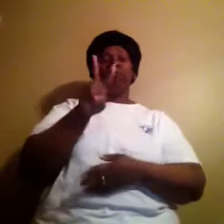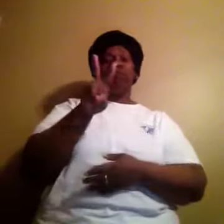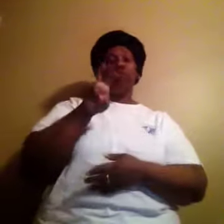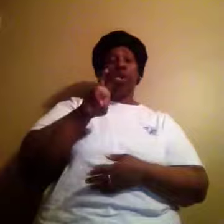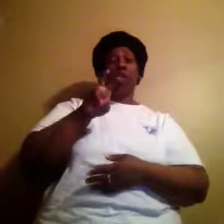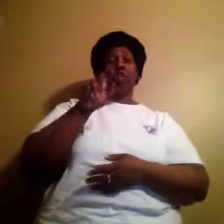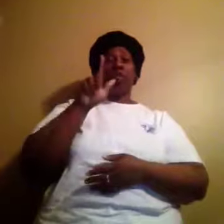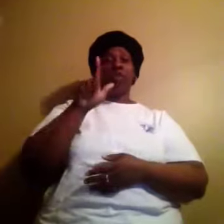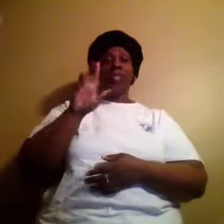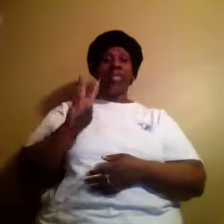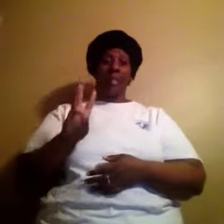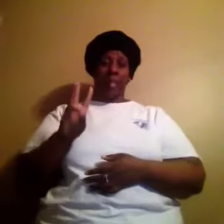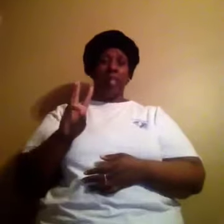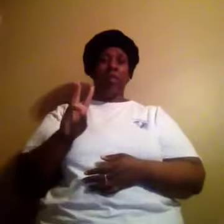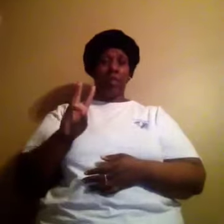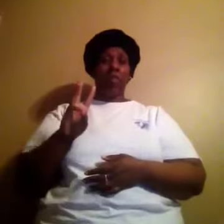226, okay?